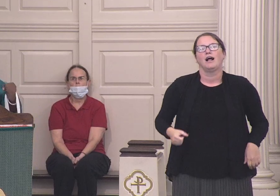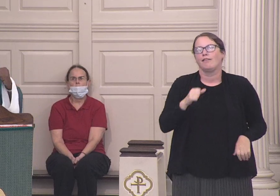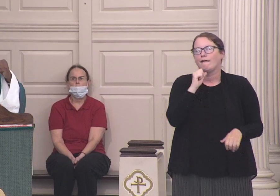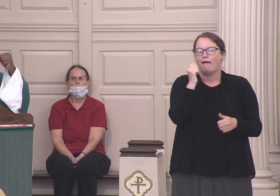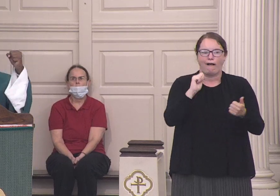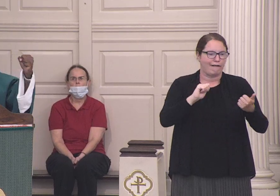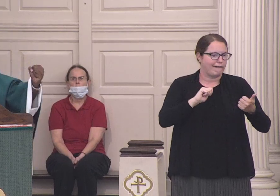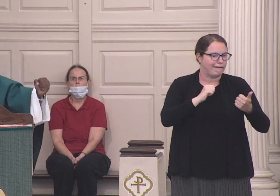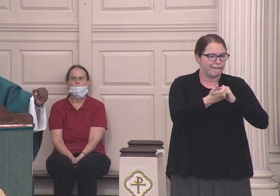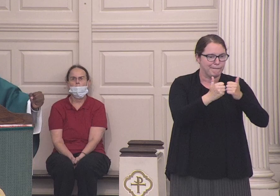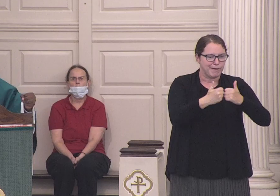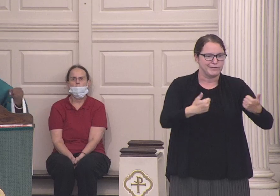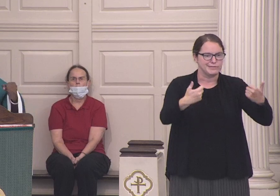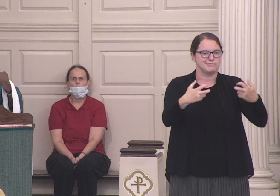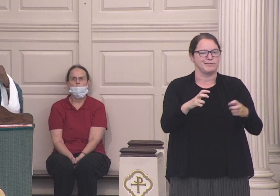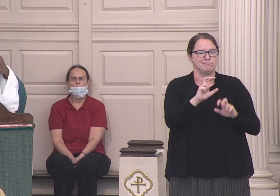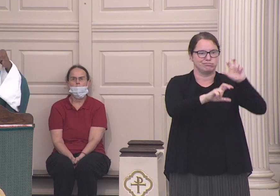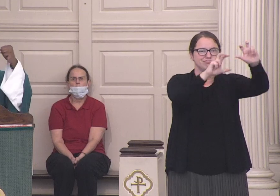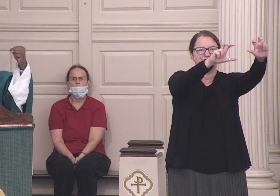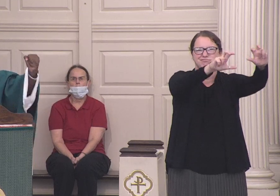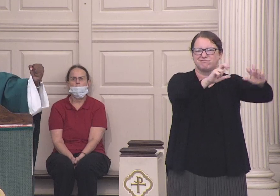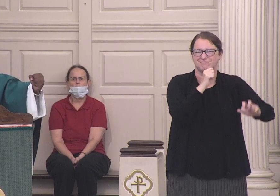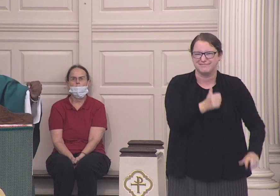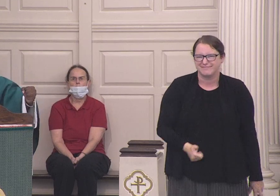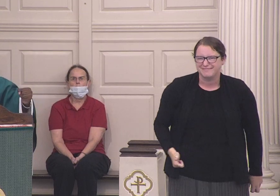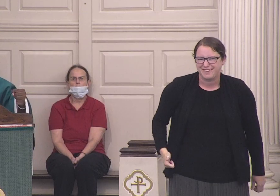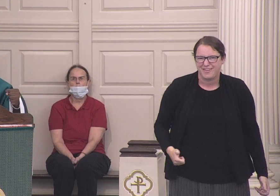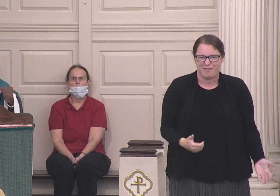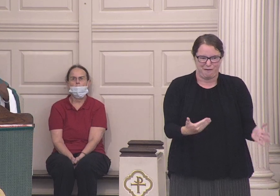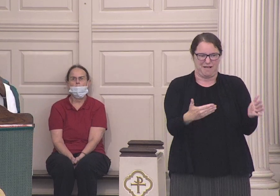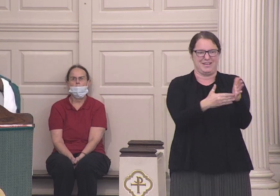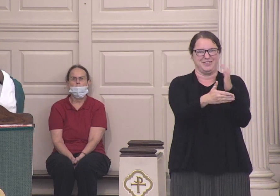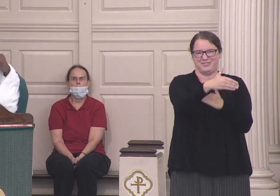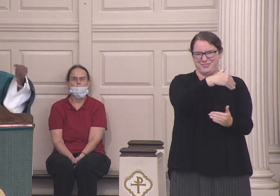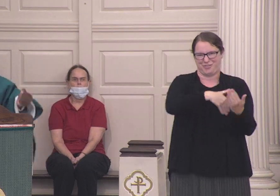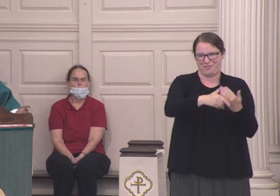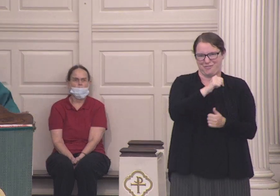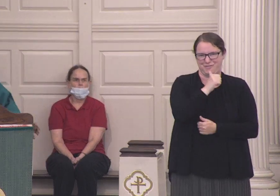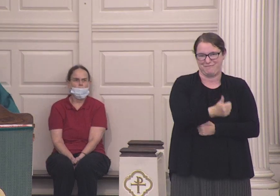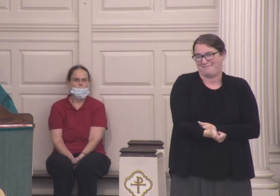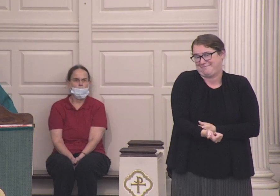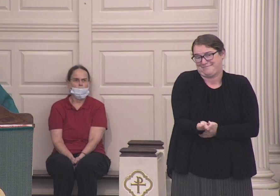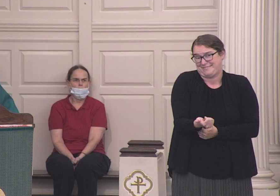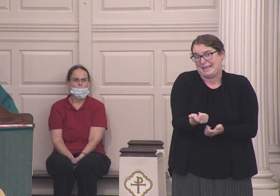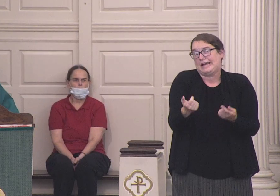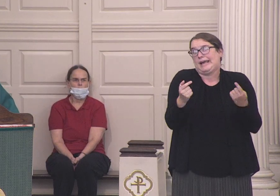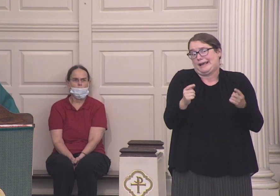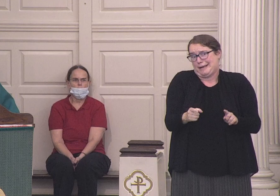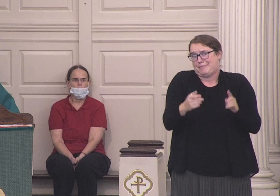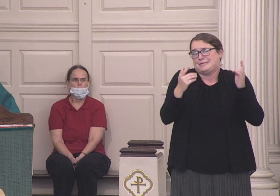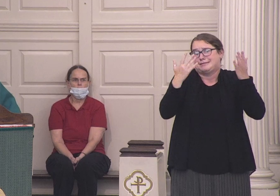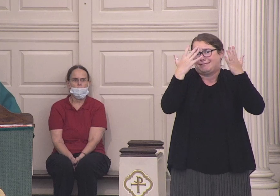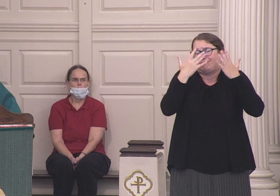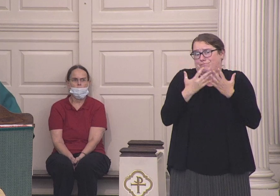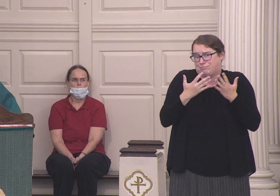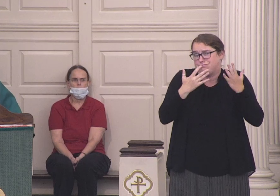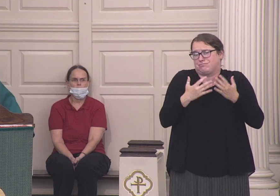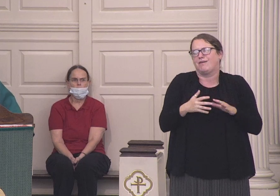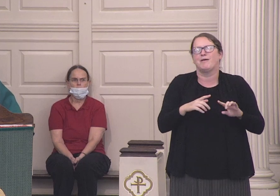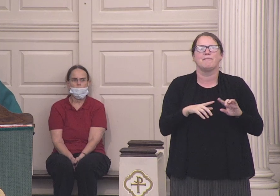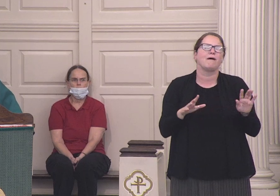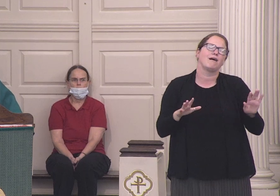competitors. You know, sometimes a husband and the wife are competing. They are supposed to